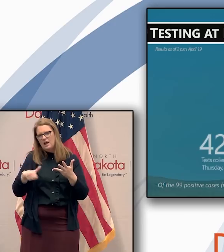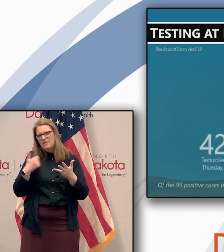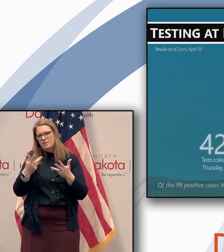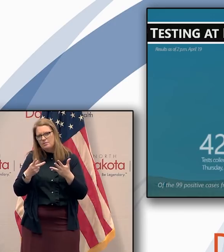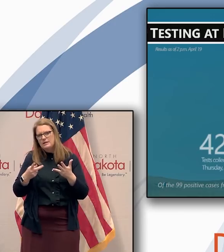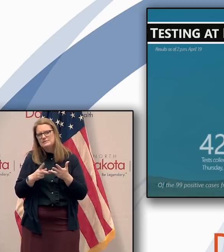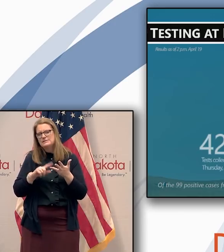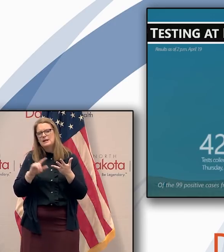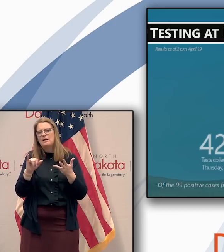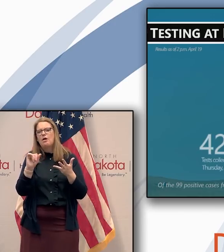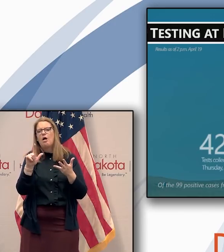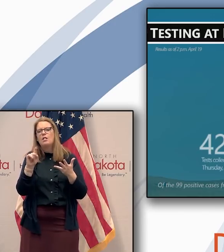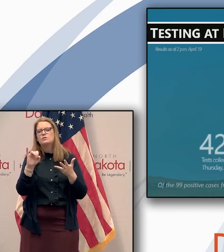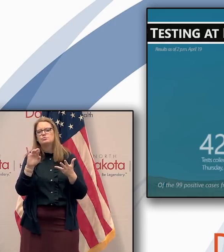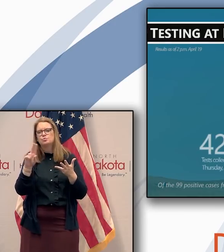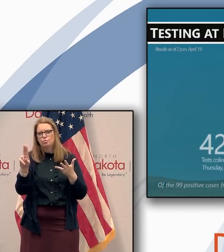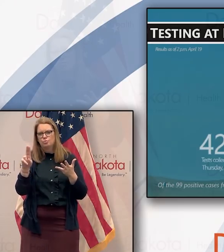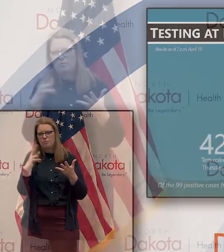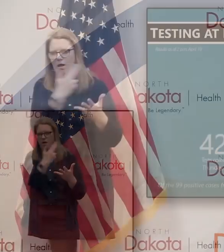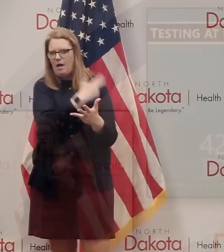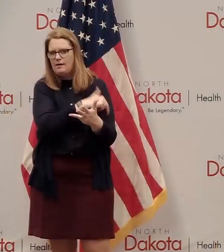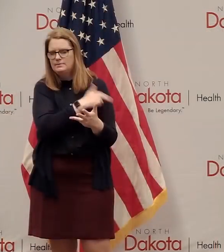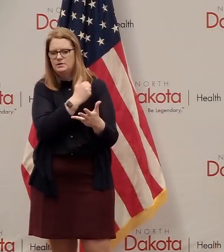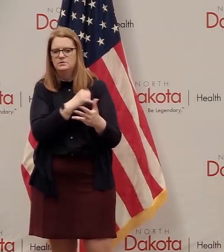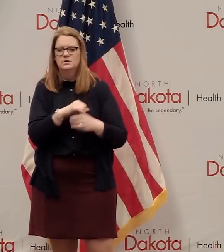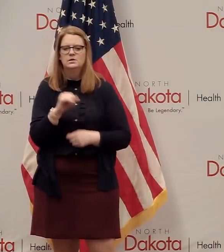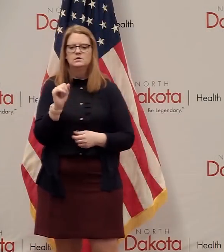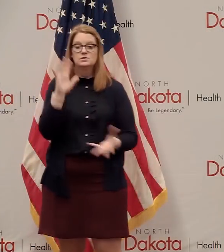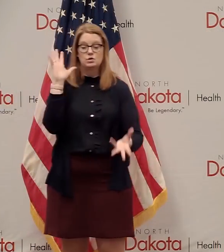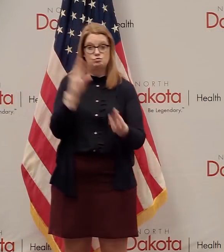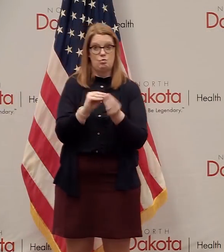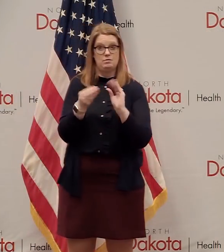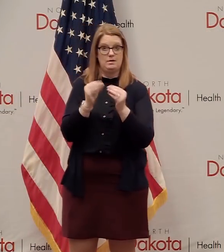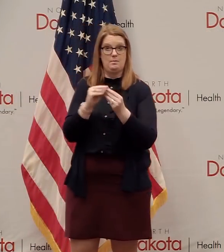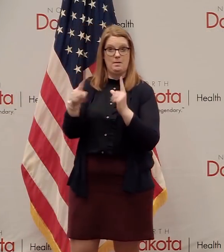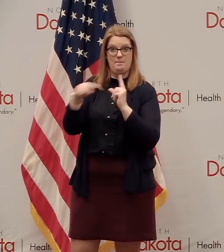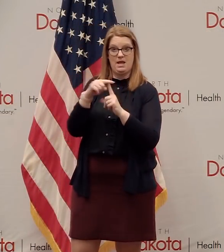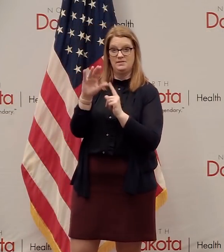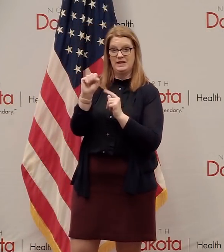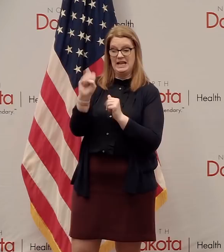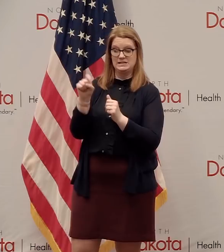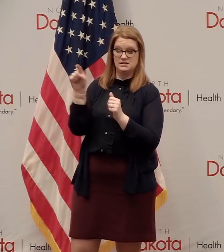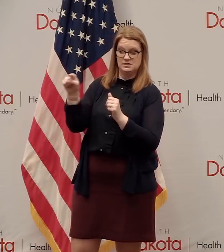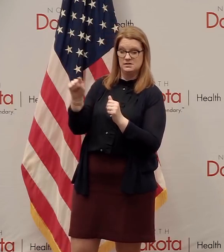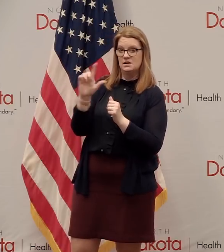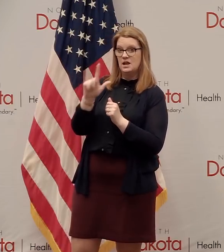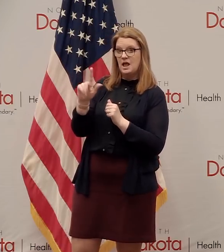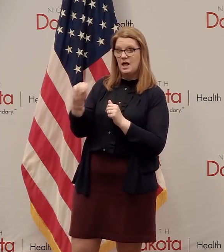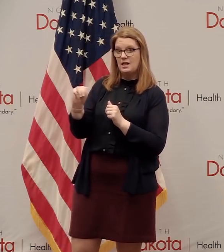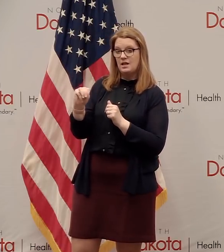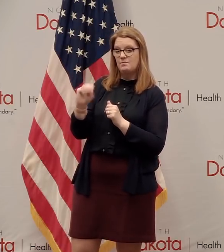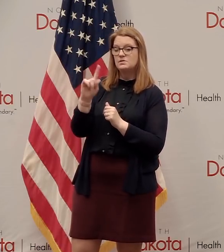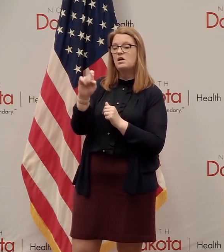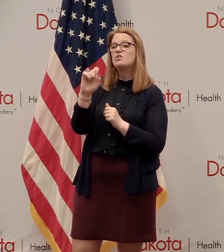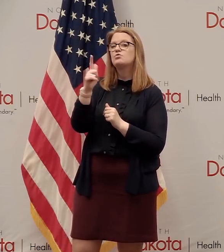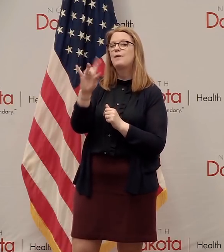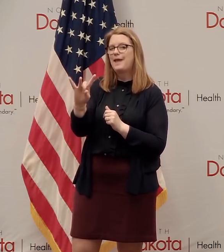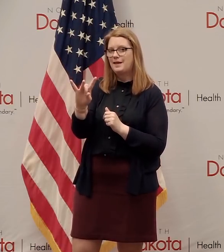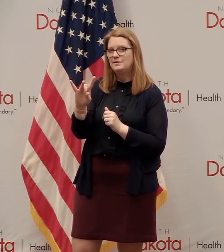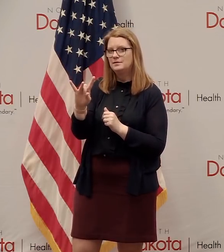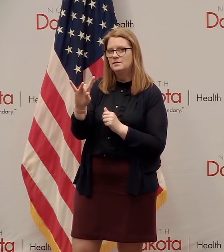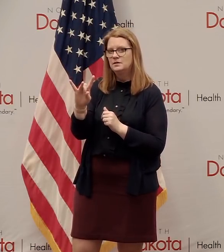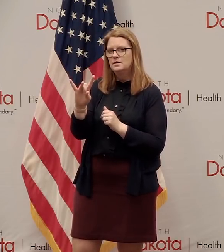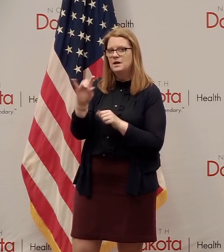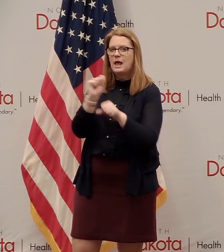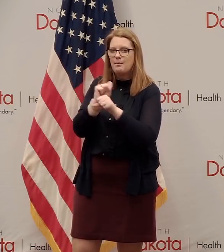like Altru. So 128 is the total number of positive cases associated, either employee or close contact